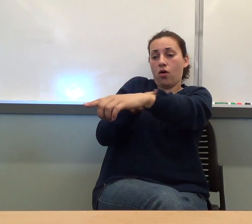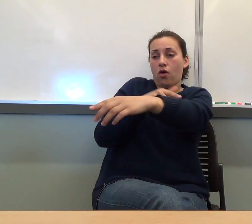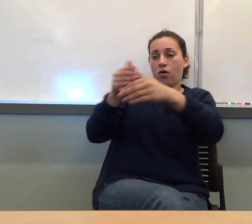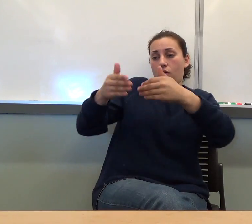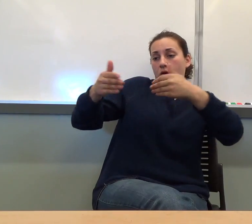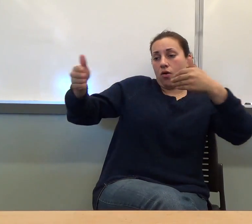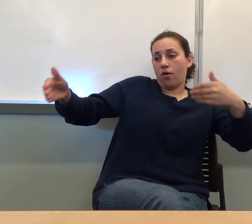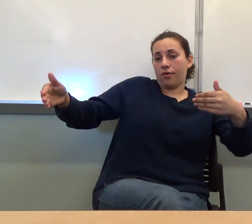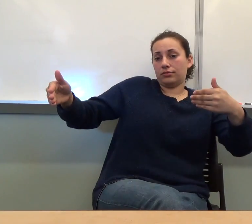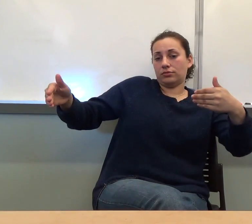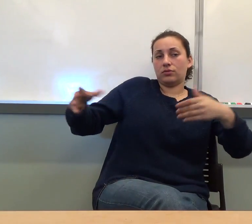8.64 inches wide.